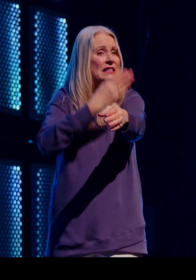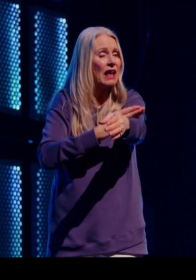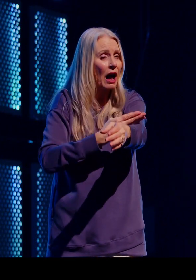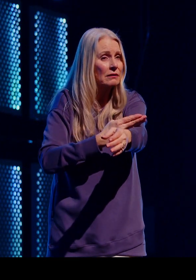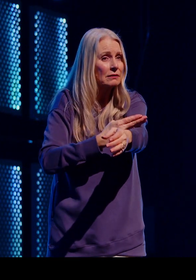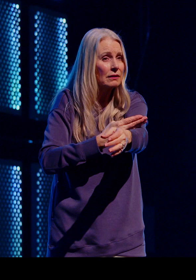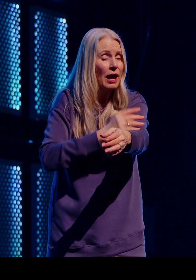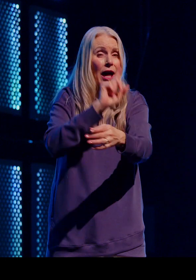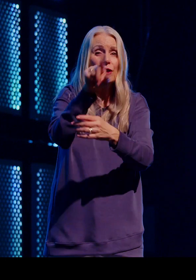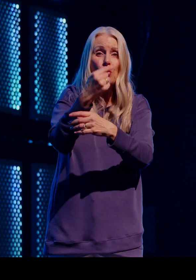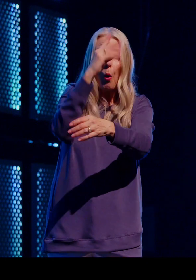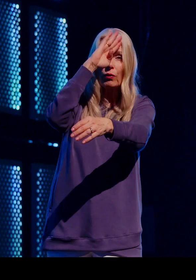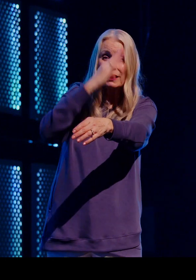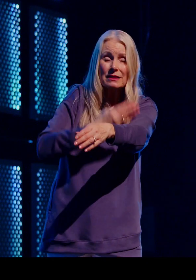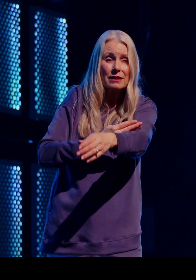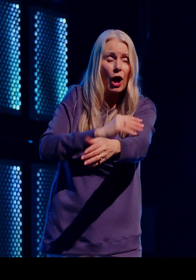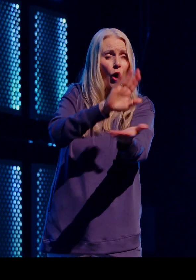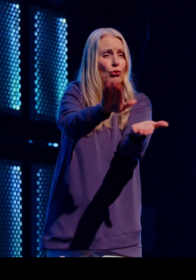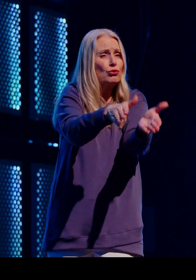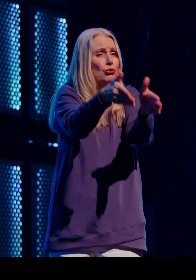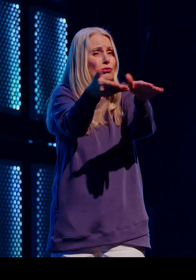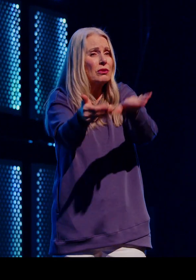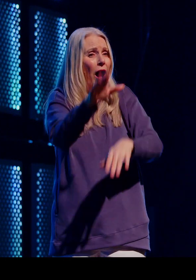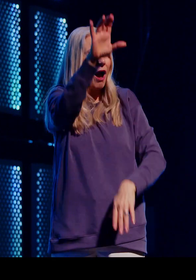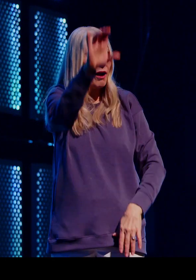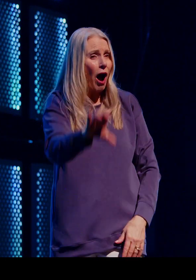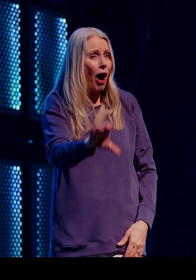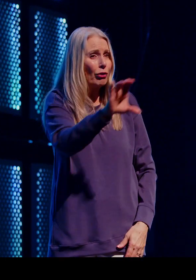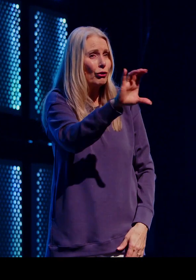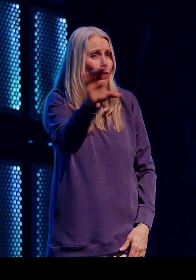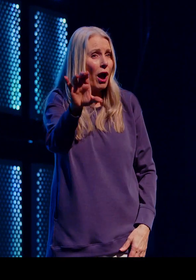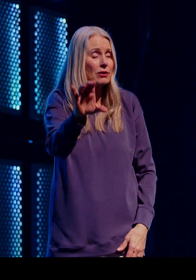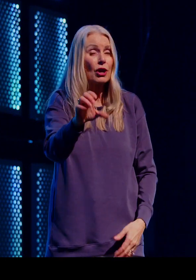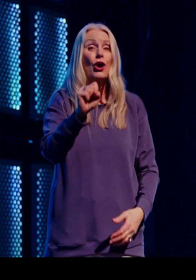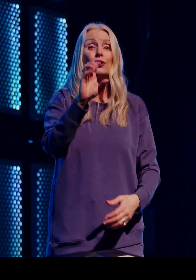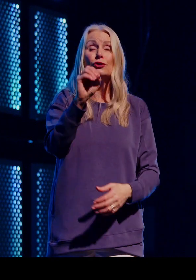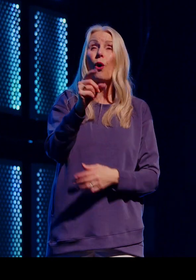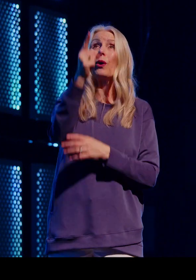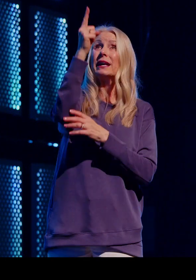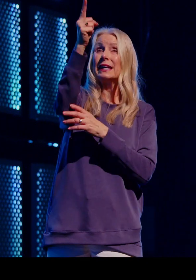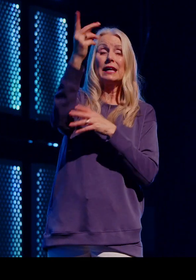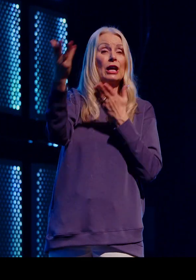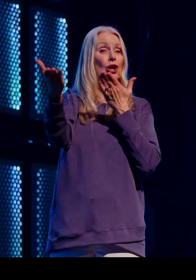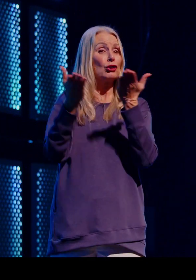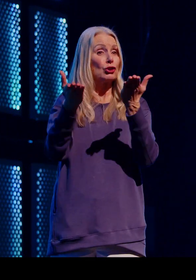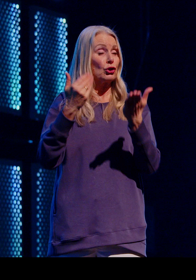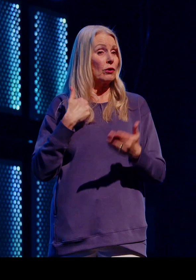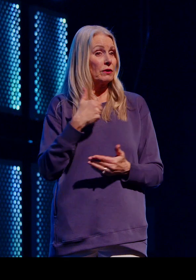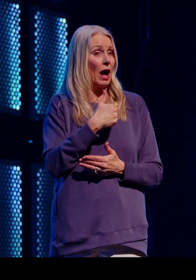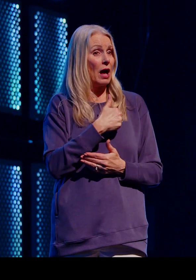sacrifice, and now it's our time. He served us, and now it's our time to serve him.